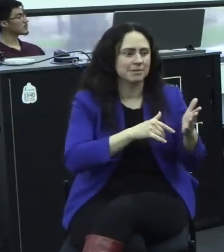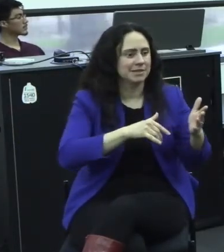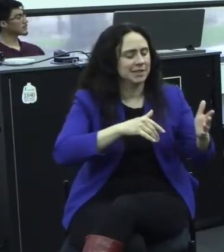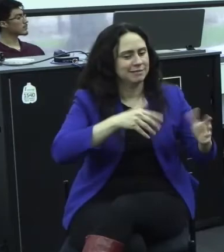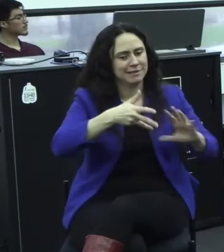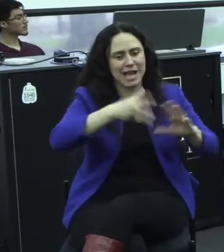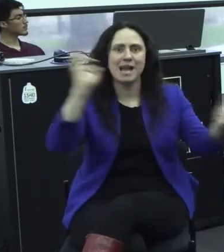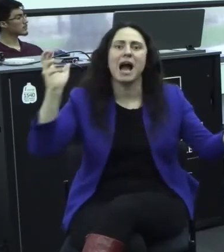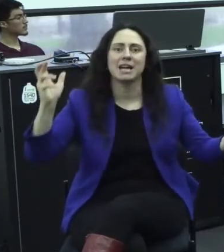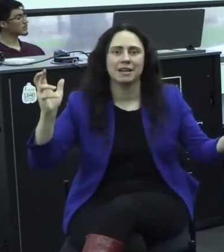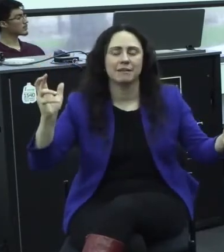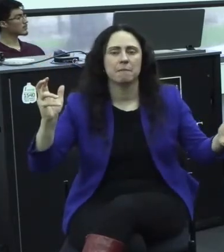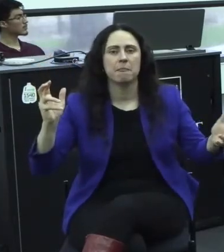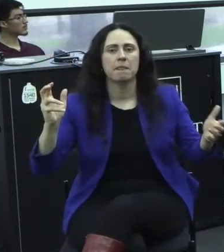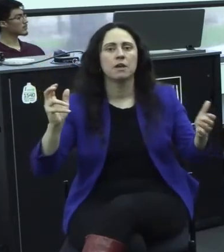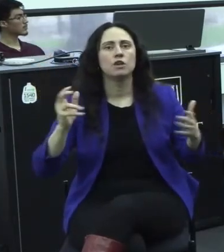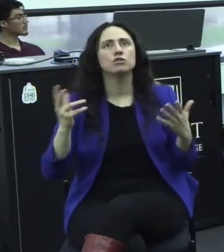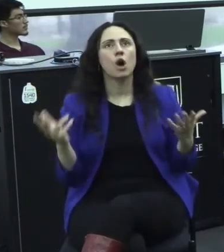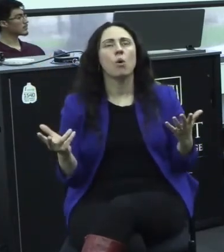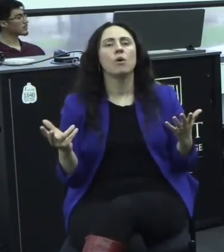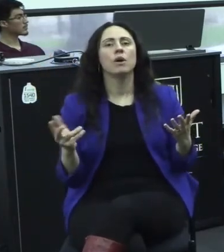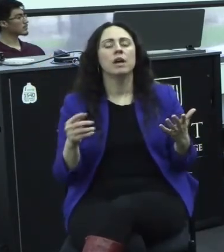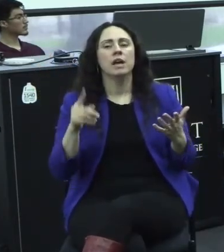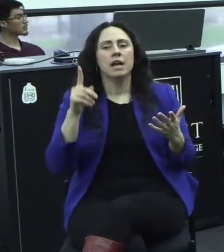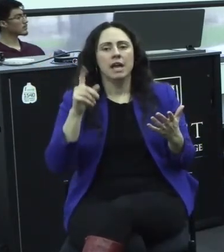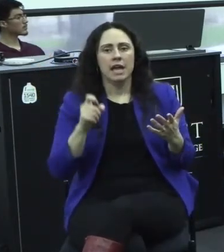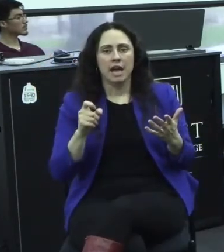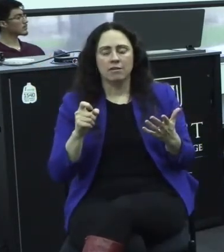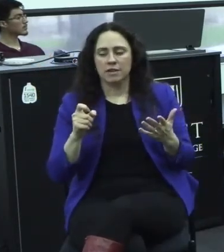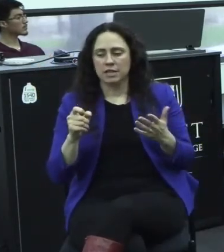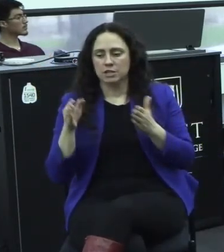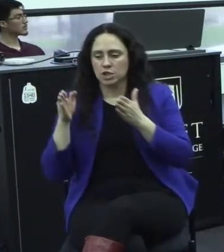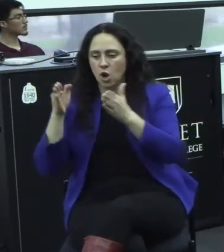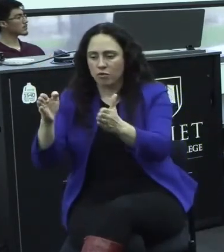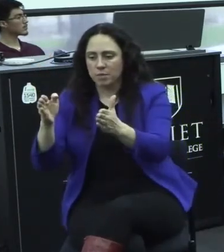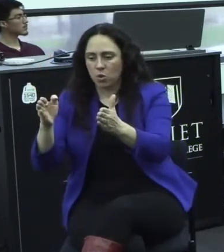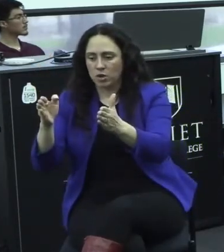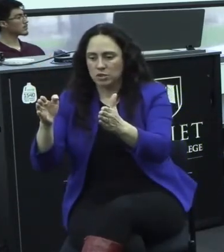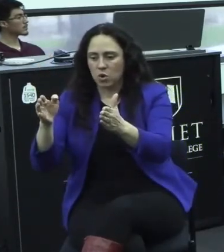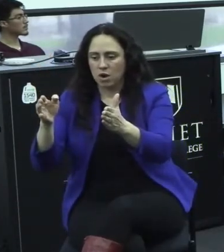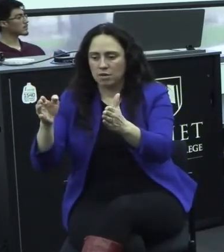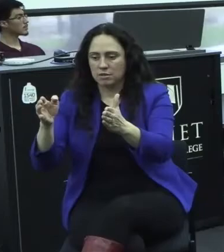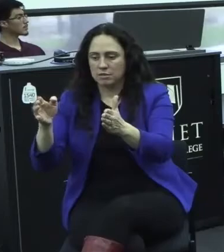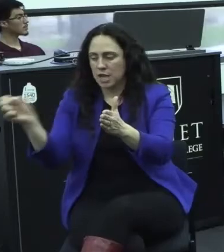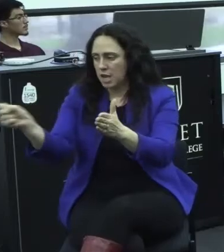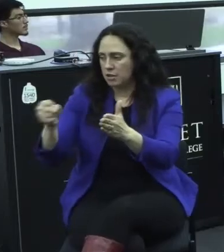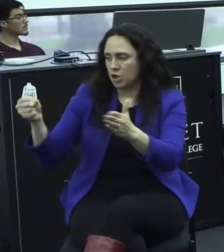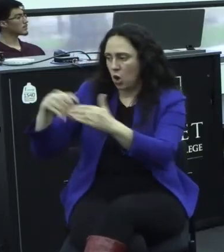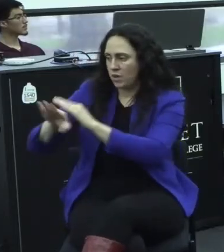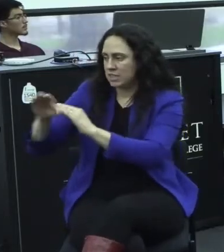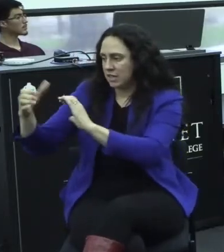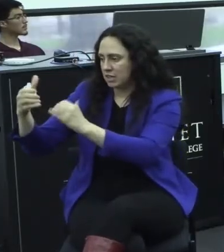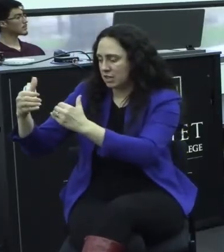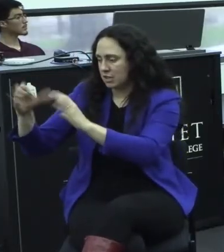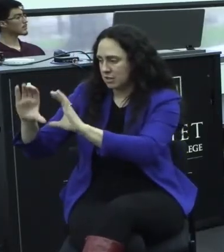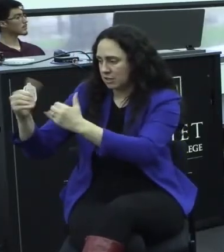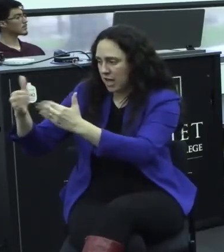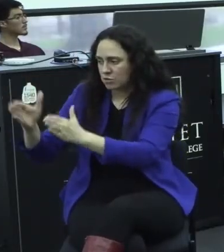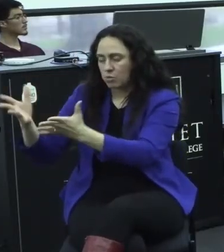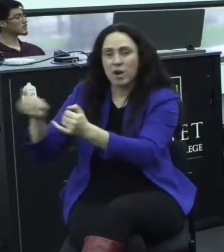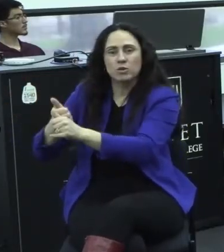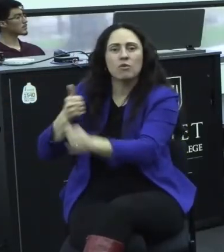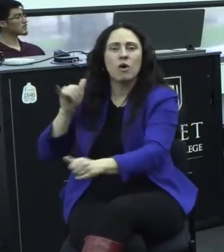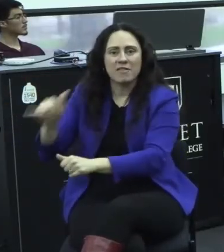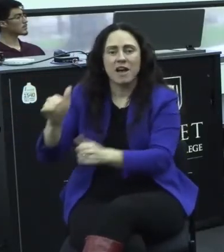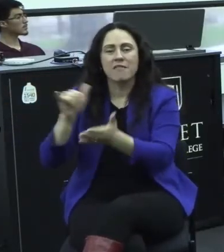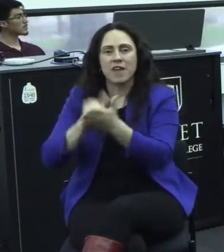right? So having to look from the corridor into directly into the classroom was something that we wanted to avoid. So that's why the doors